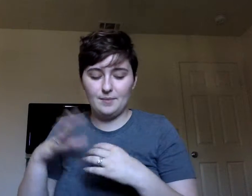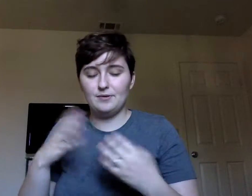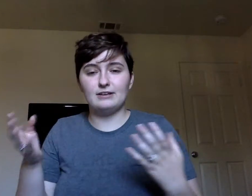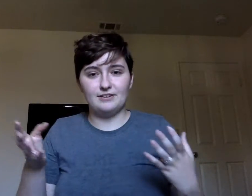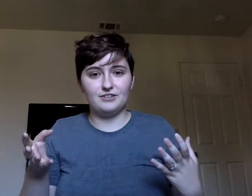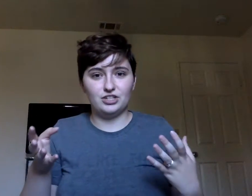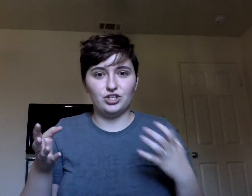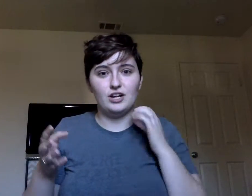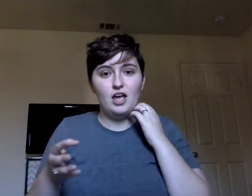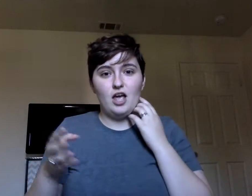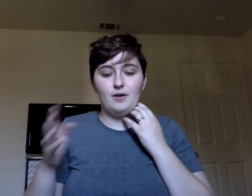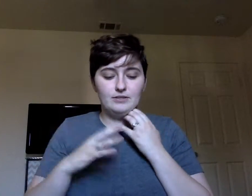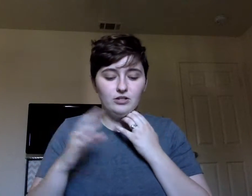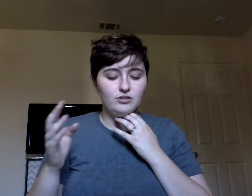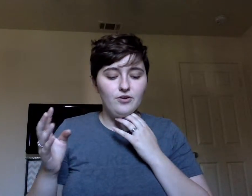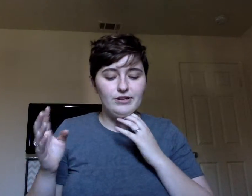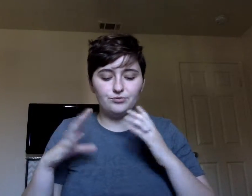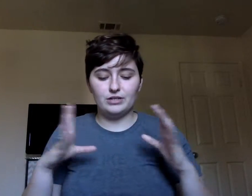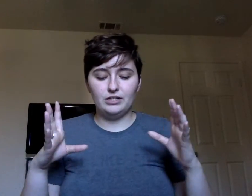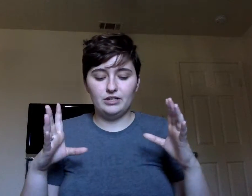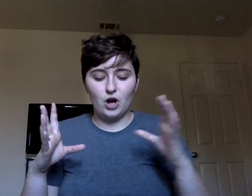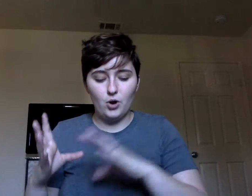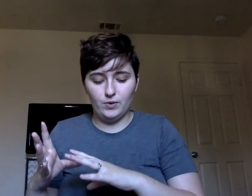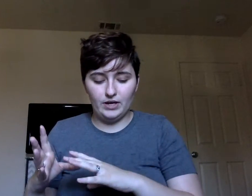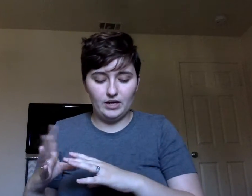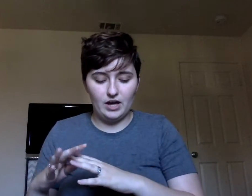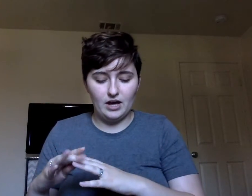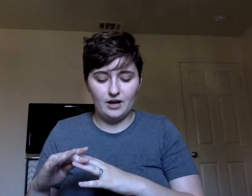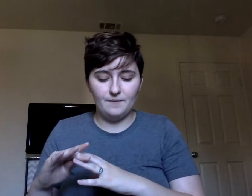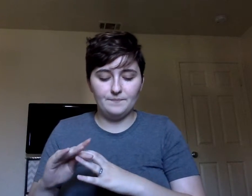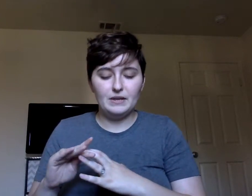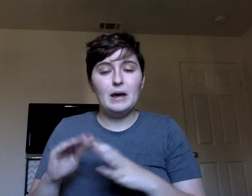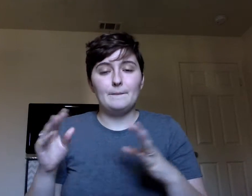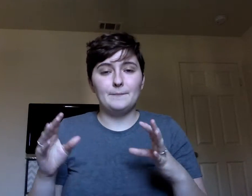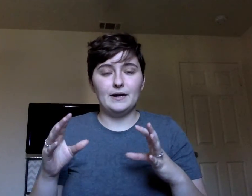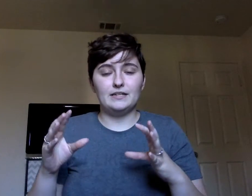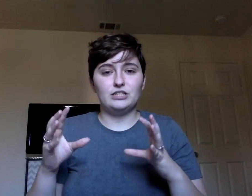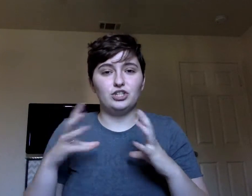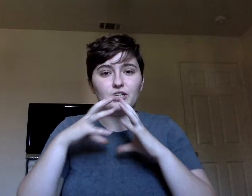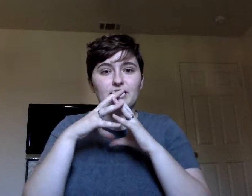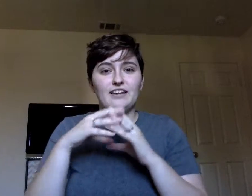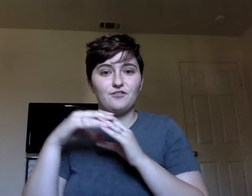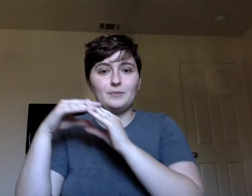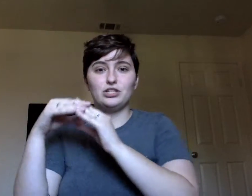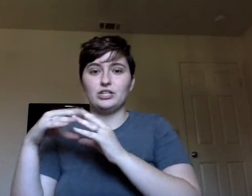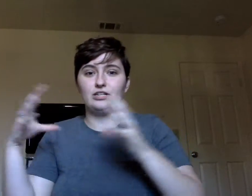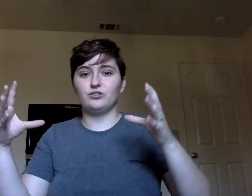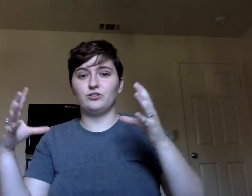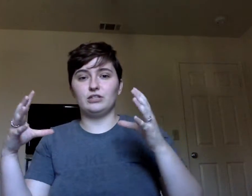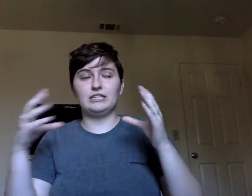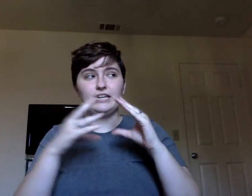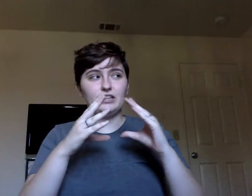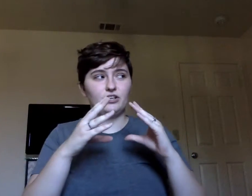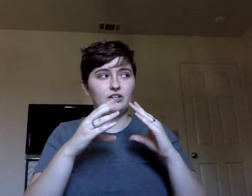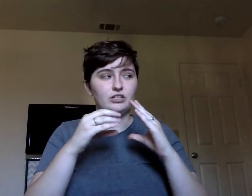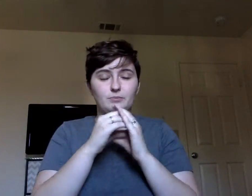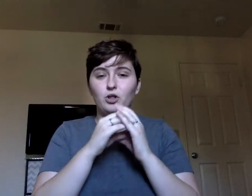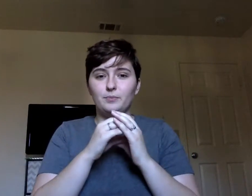a definition. It's also known as recoding. But chunking the information, it'll together, smaller